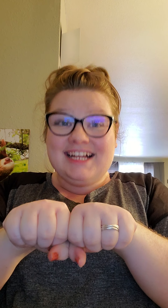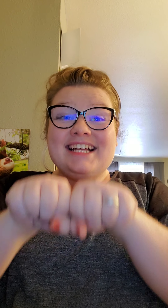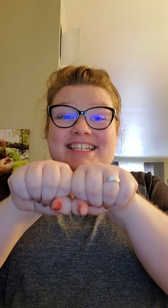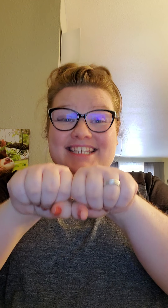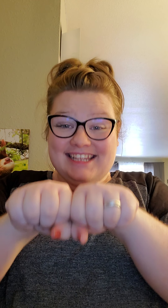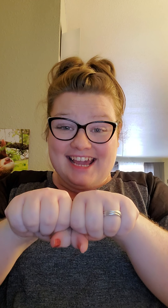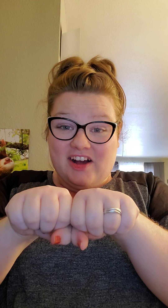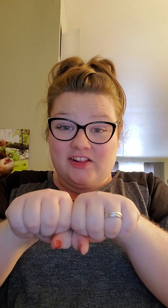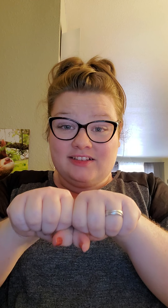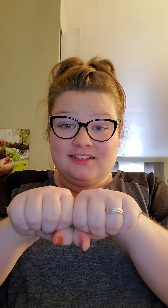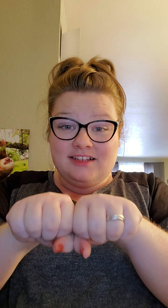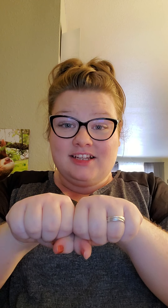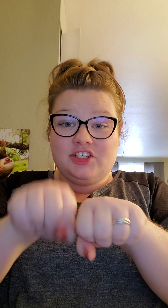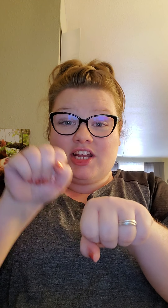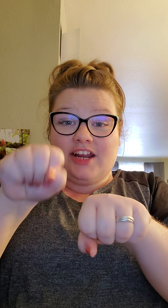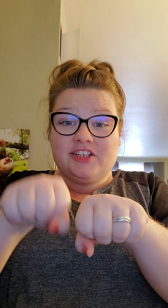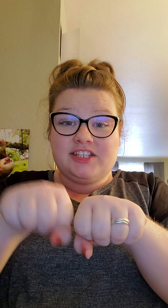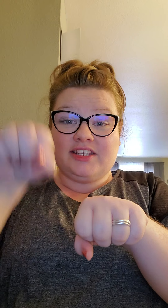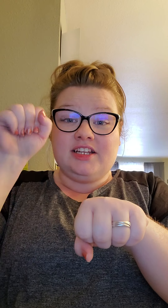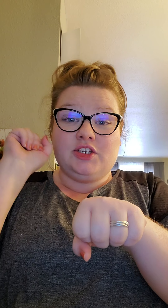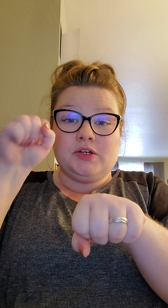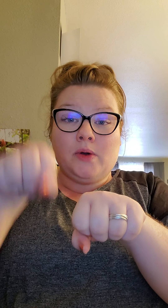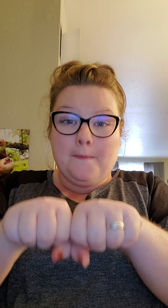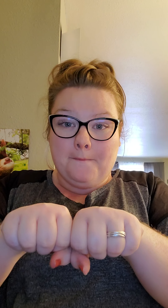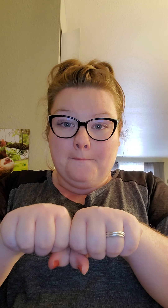Sail. Change s to m.